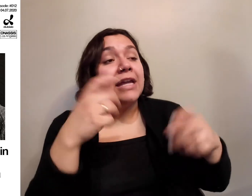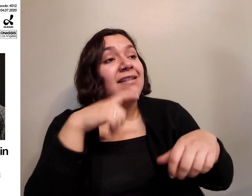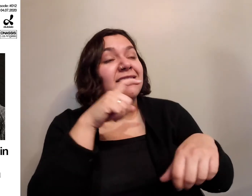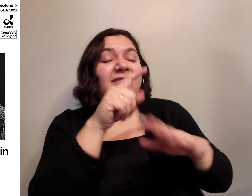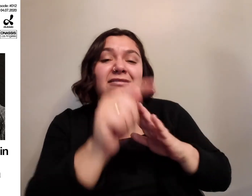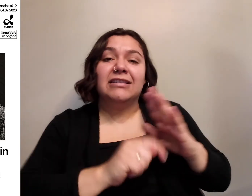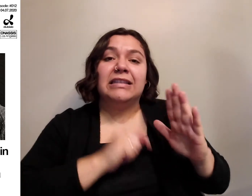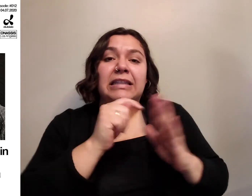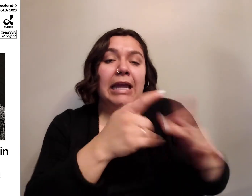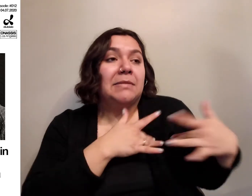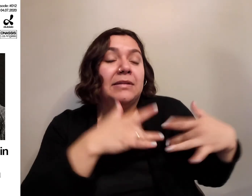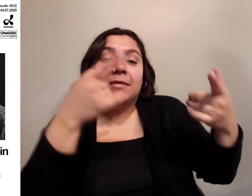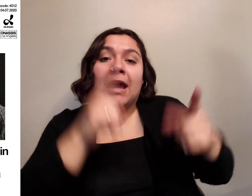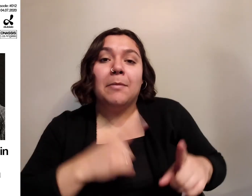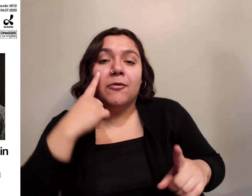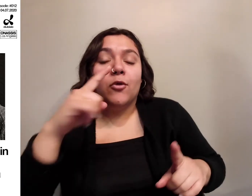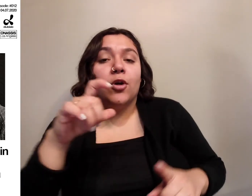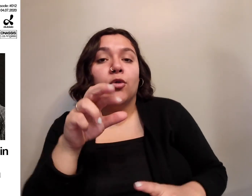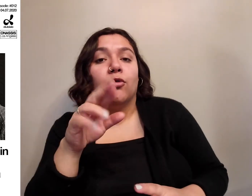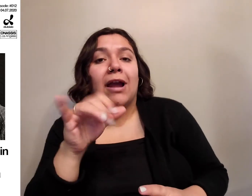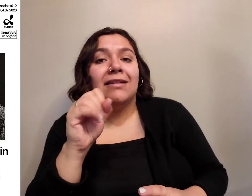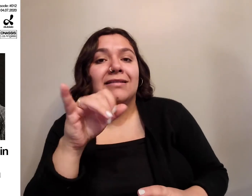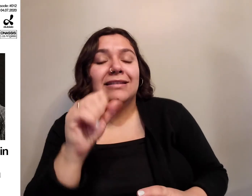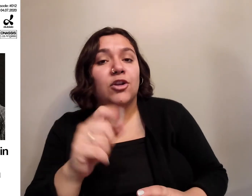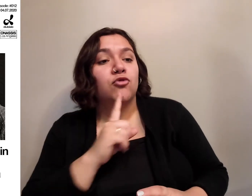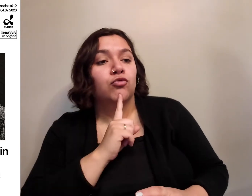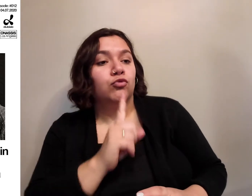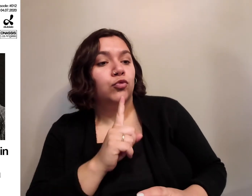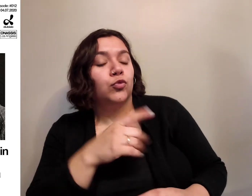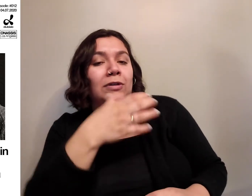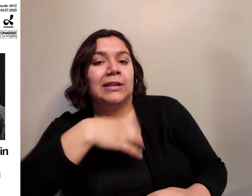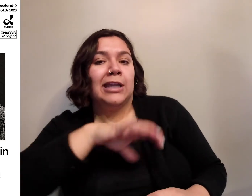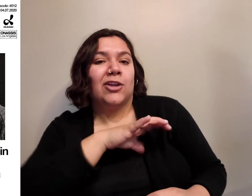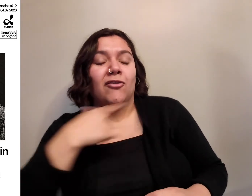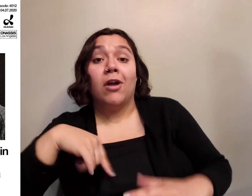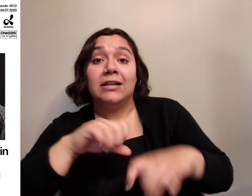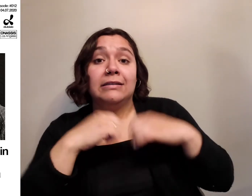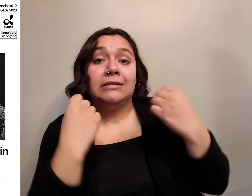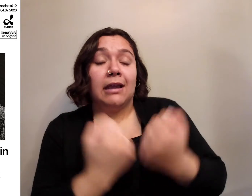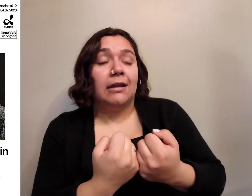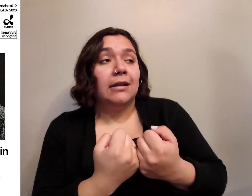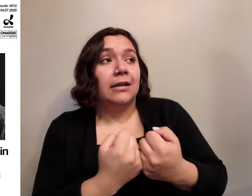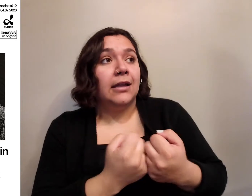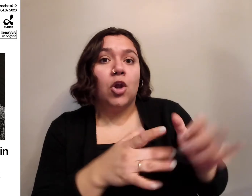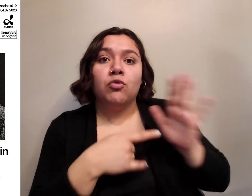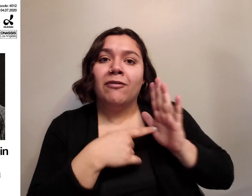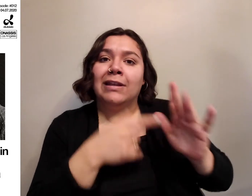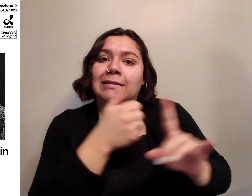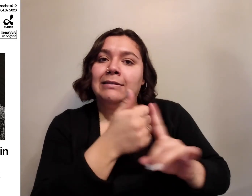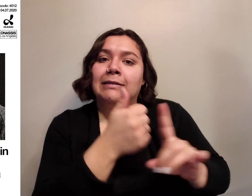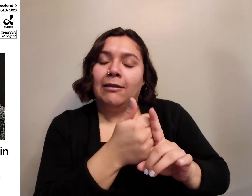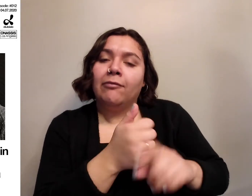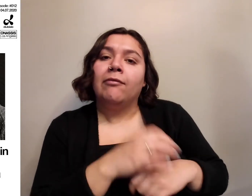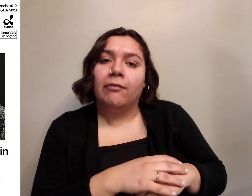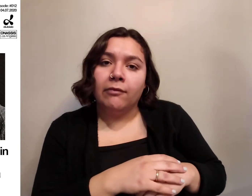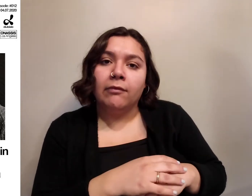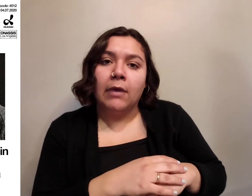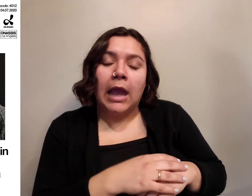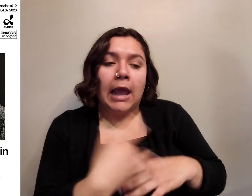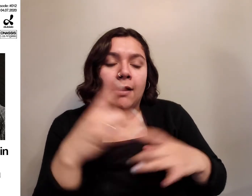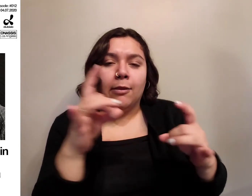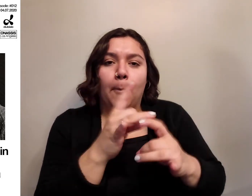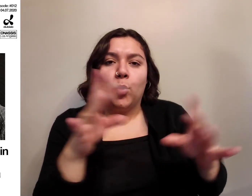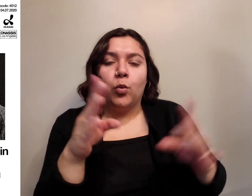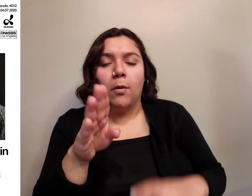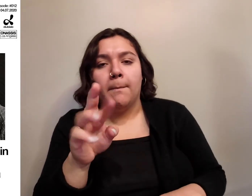in the midst of crisis when the true character of our society reveals itself and the brutality of